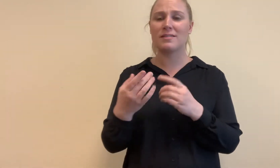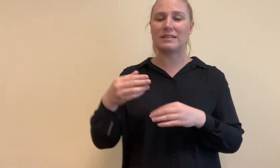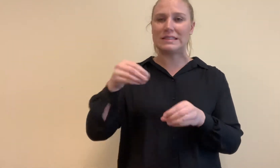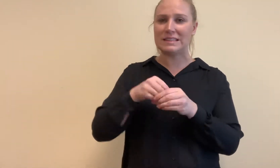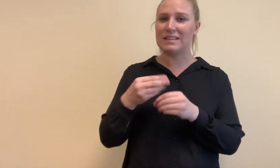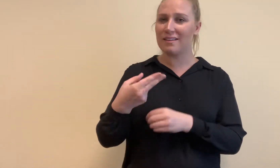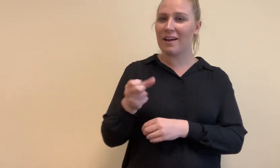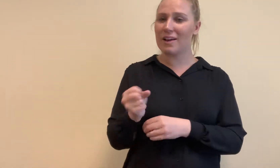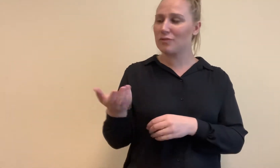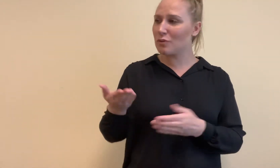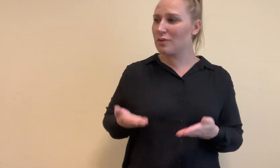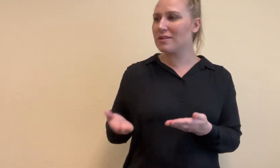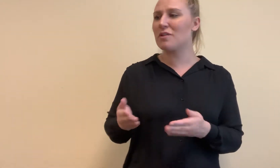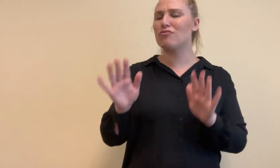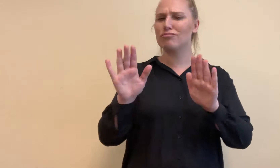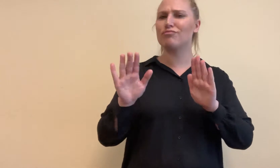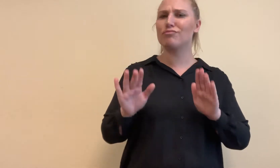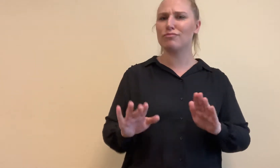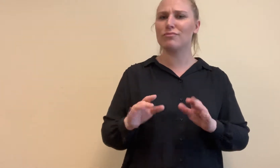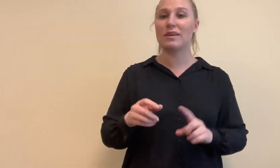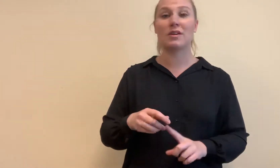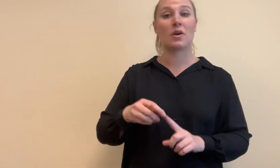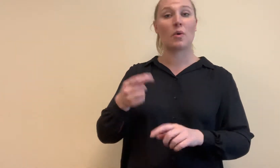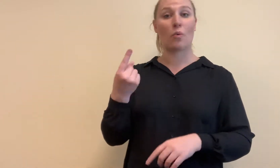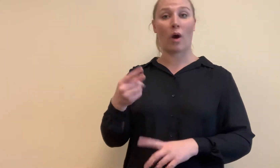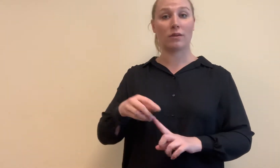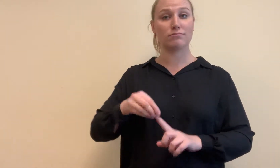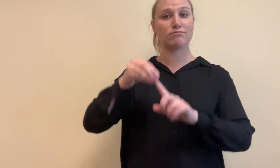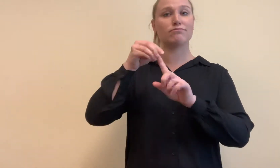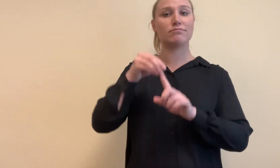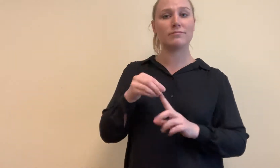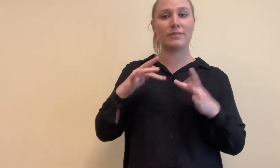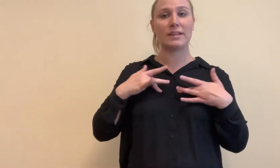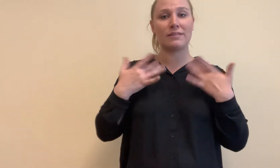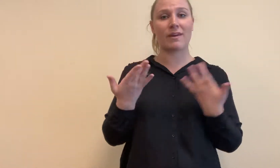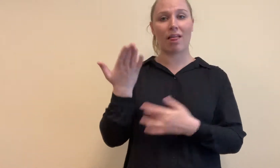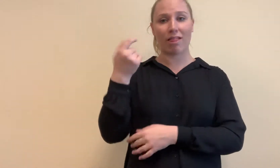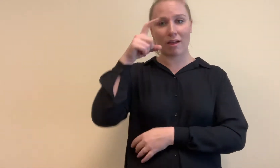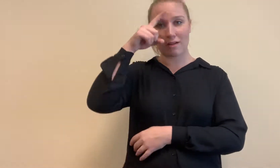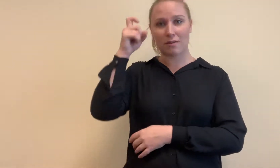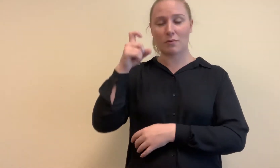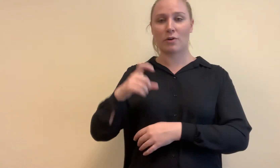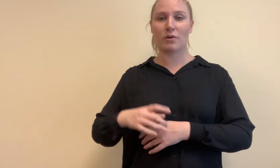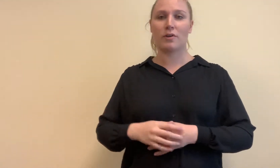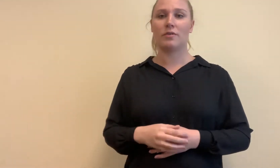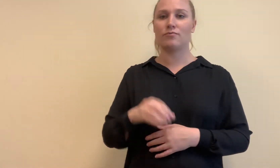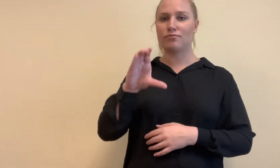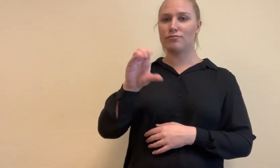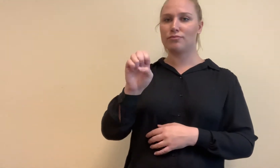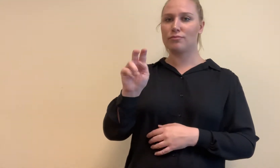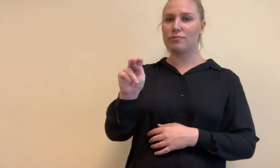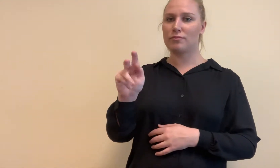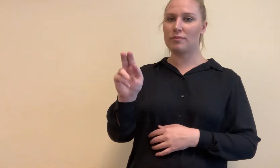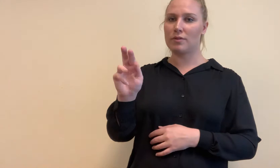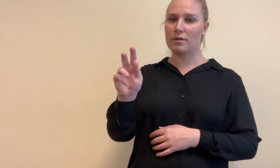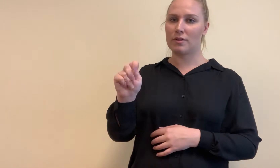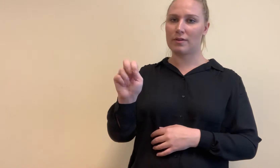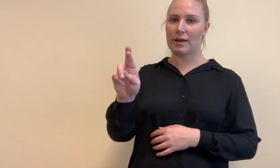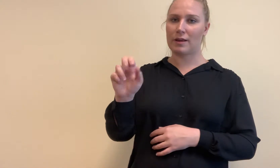I specifically wanted to speak to something that happened this last summer in Central High School.